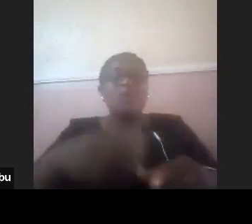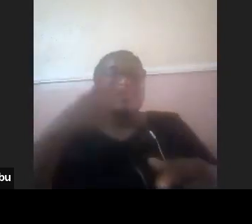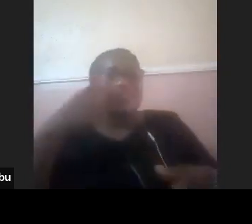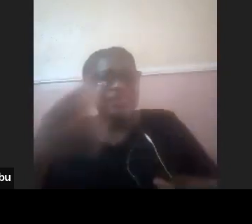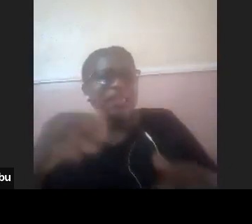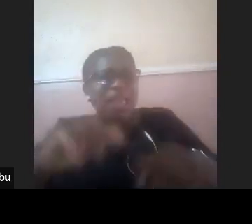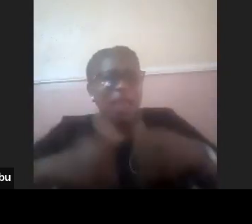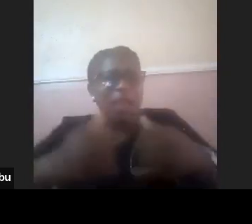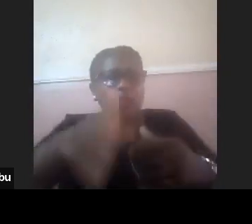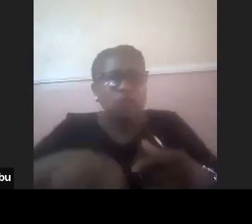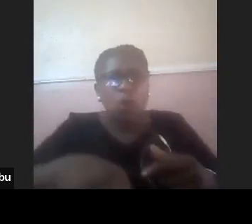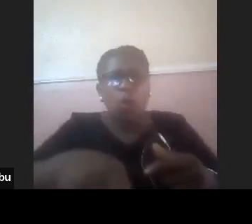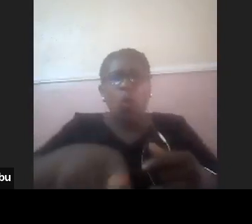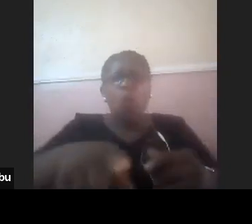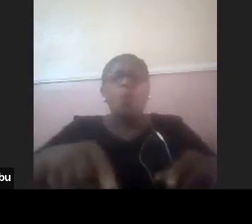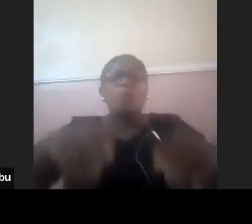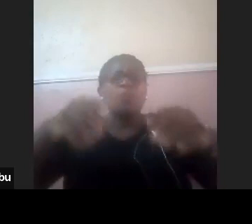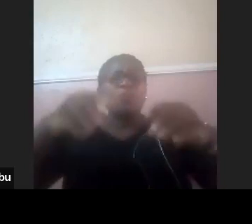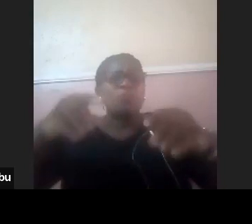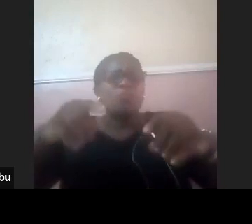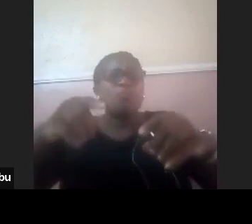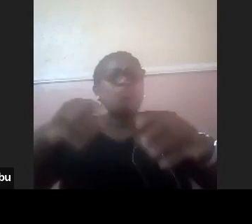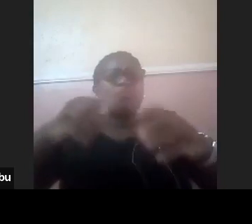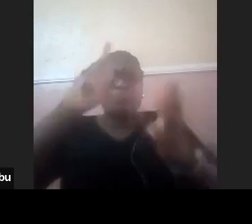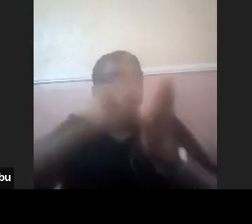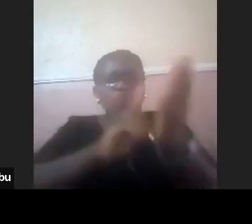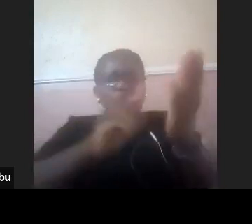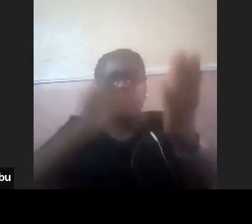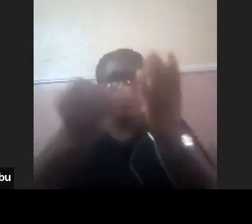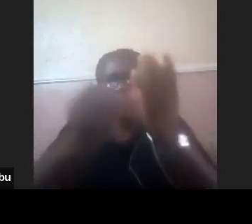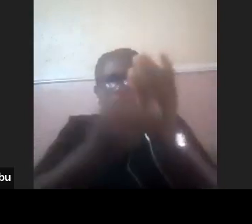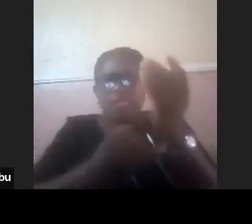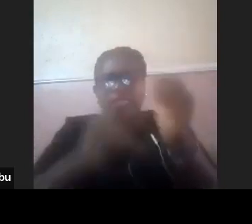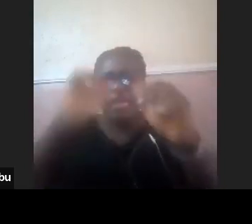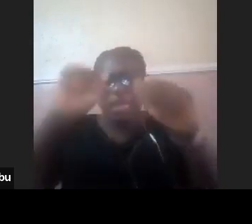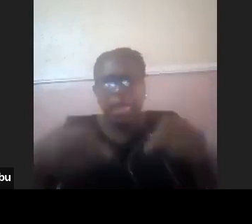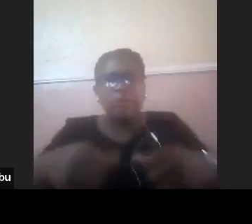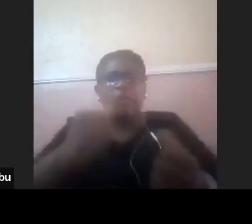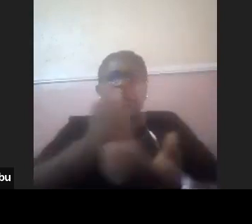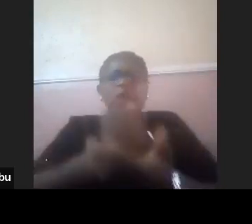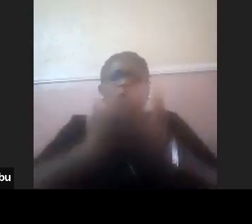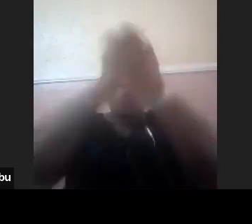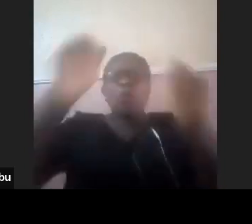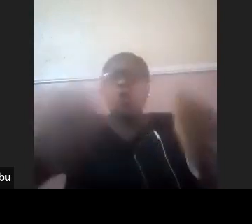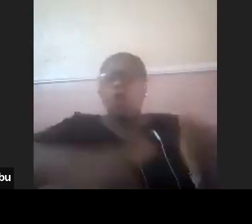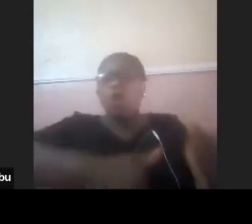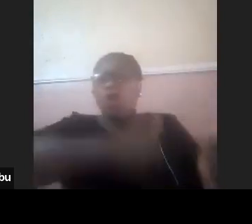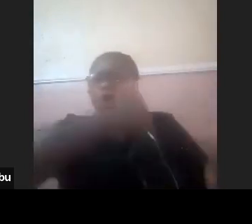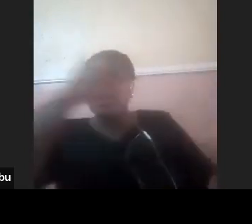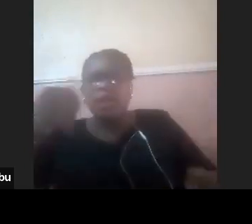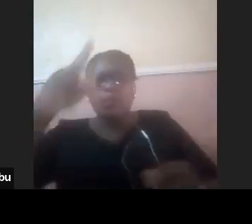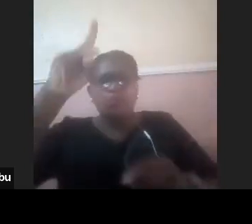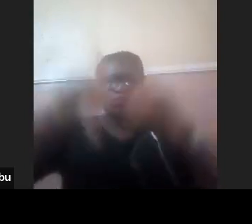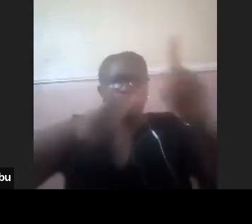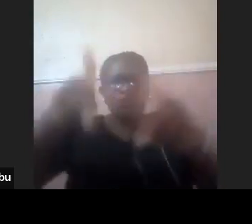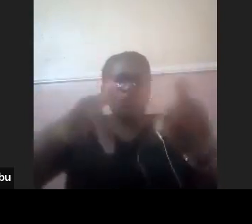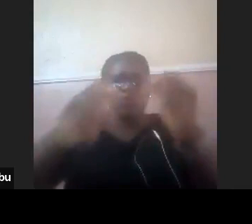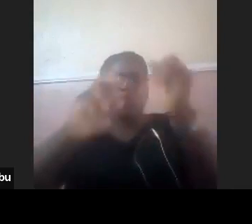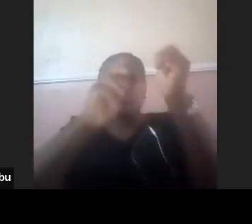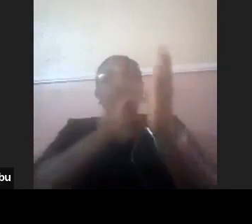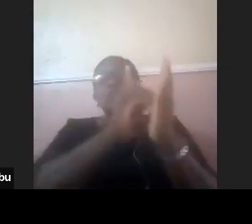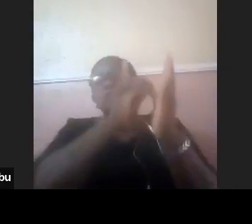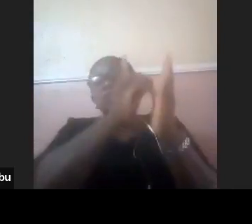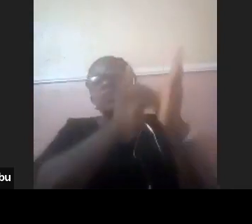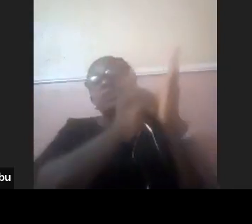the start, you said, if this problem is not tackled, this is going to happen to your community and your country.